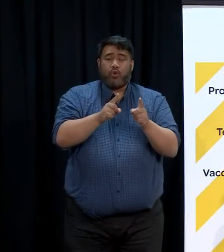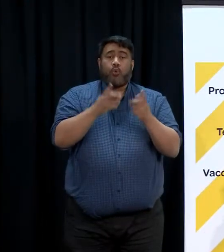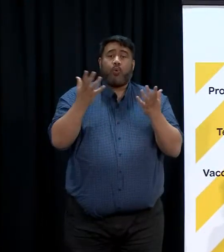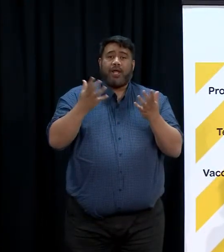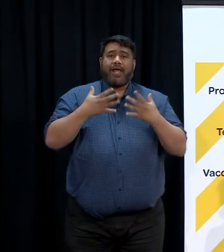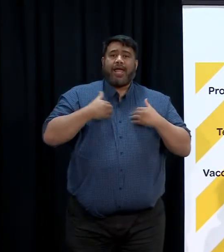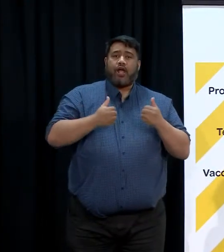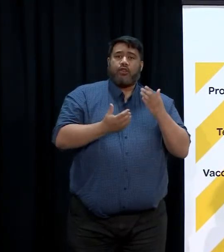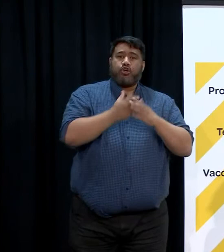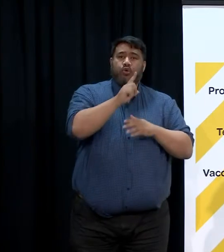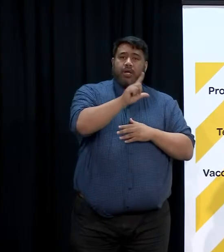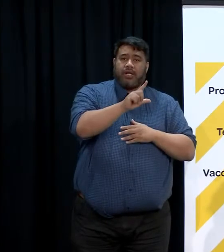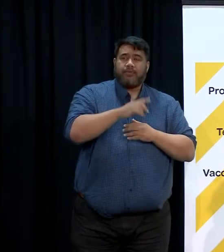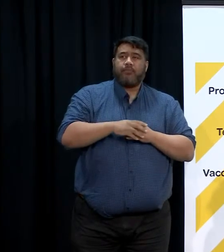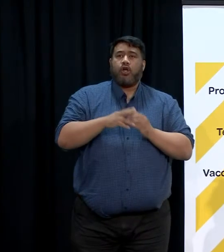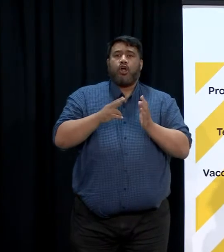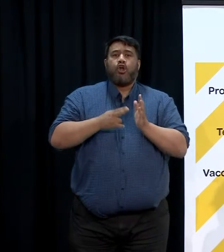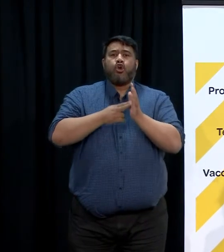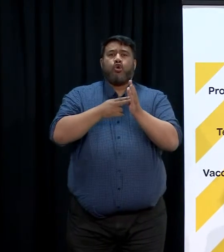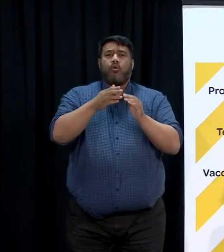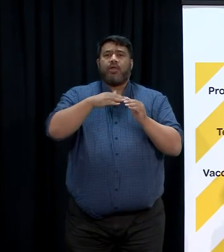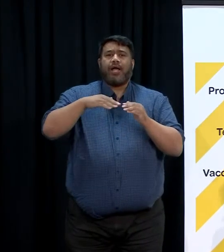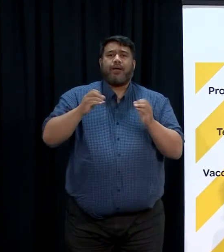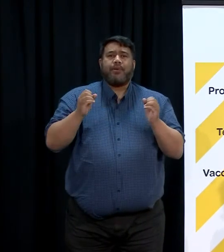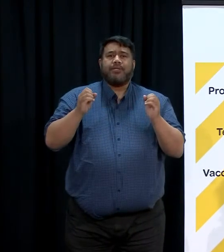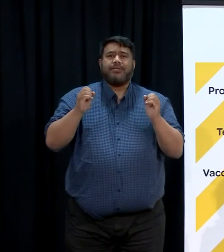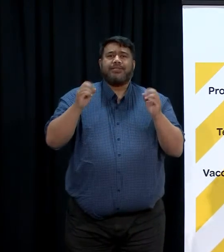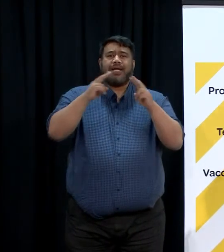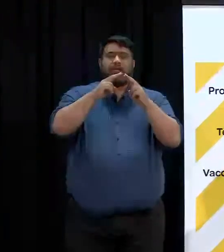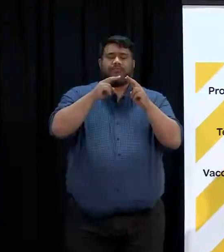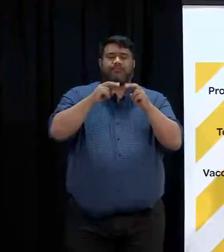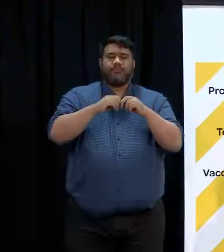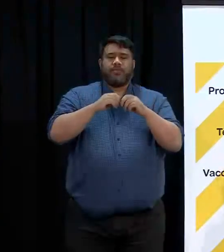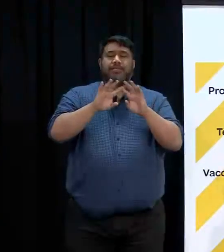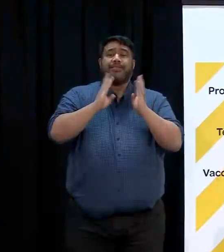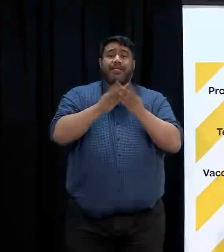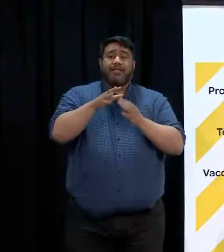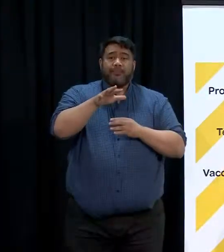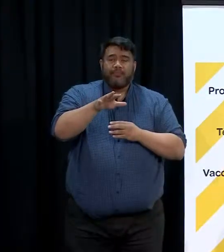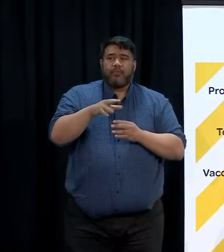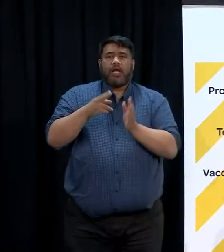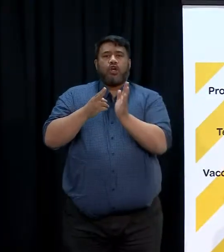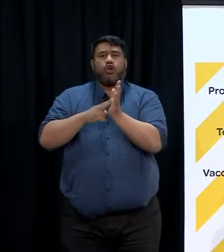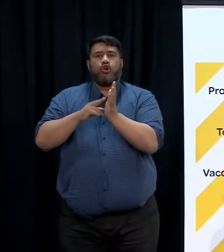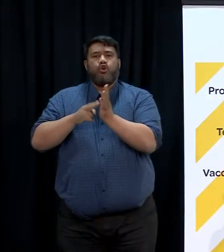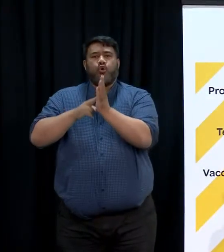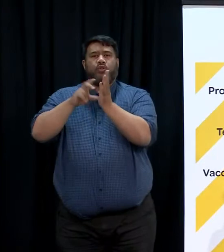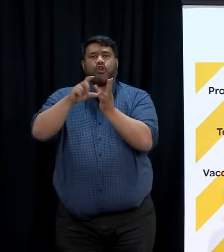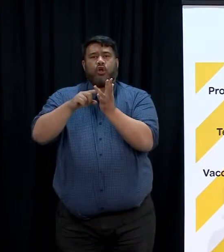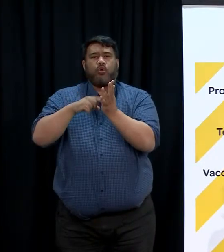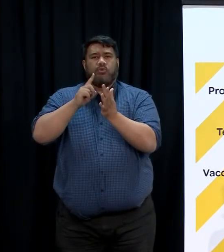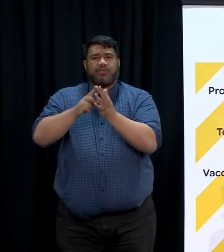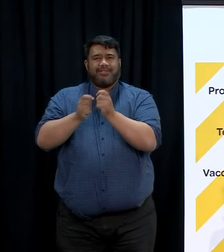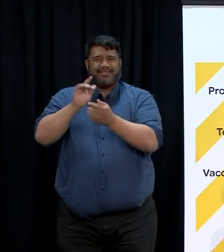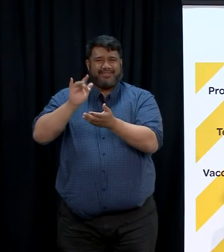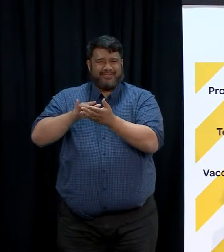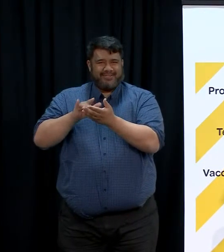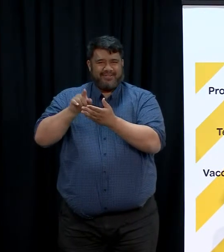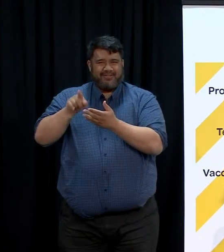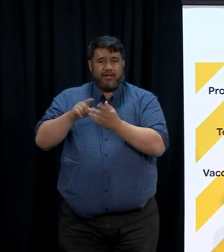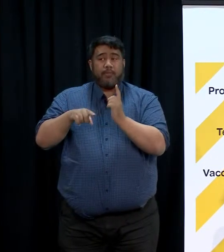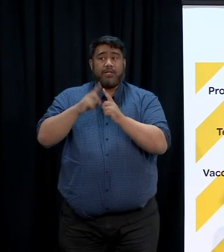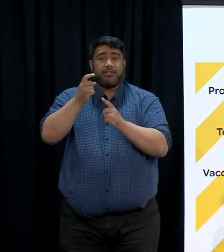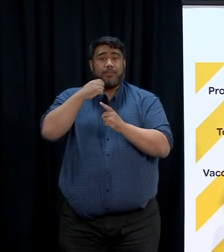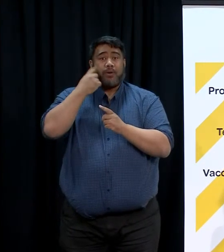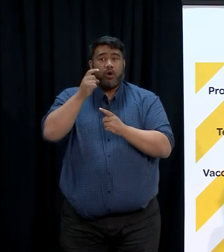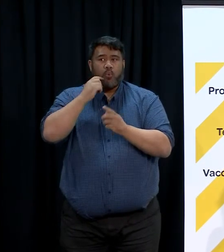Newlyn, the North Harbour Stadium and the Northcote Community Testing Centre, and from tomorrow there will be additional testing available in